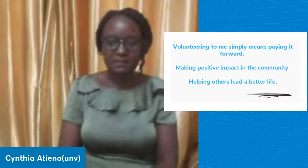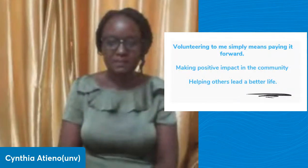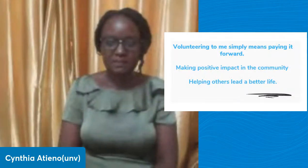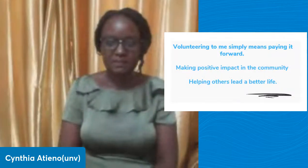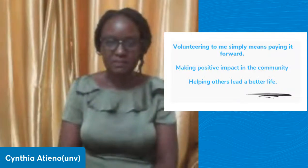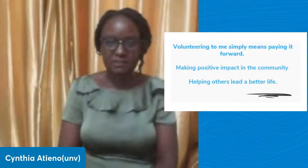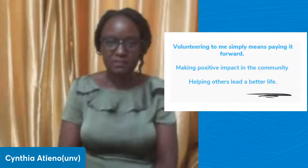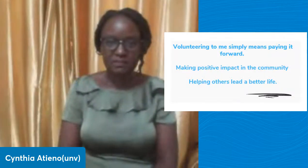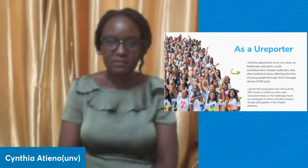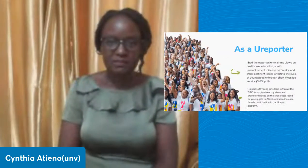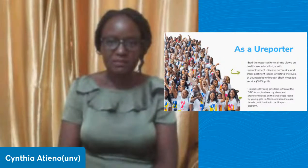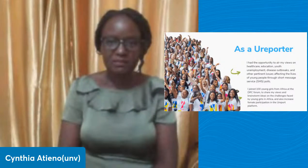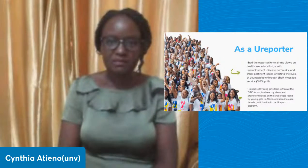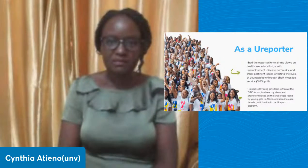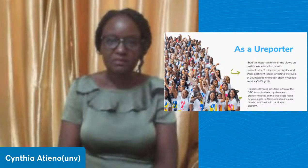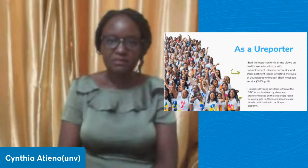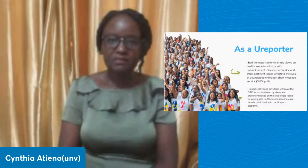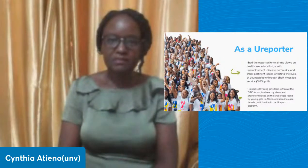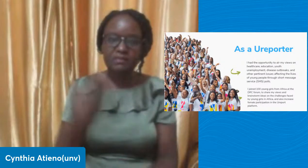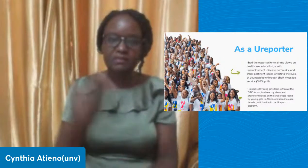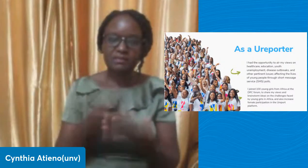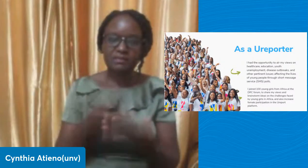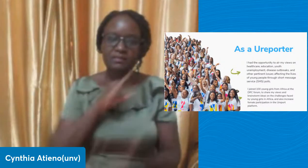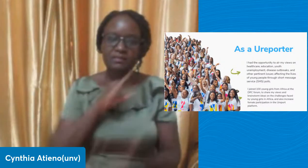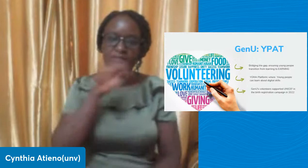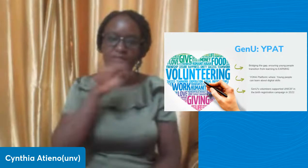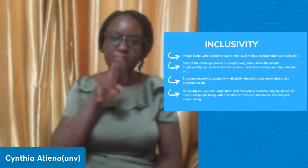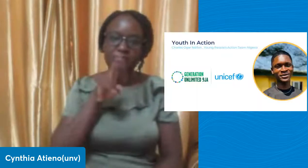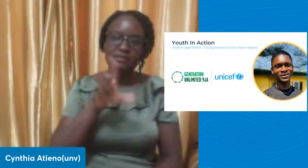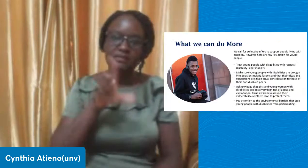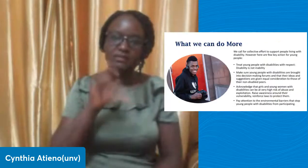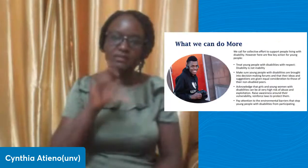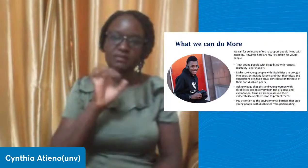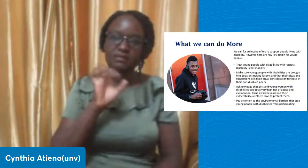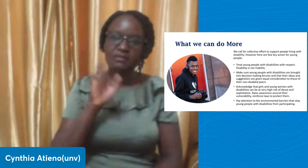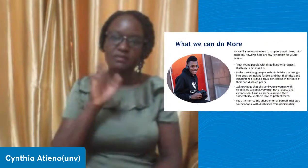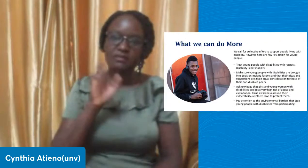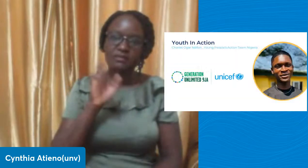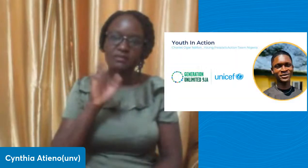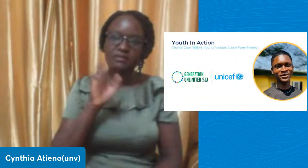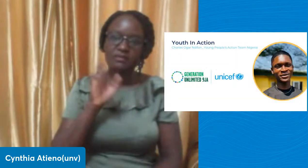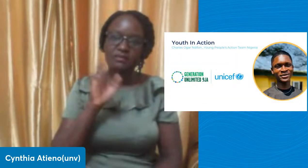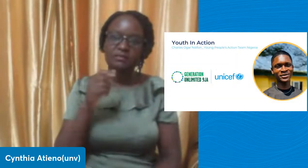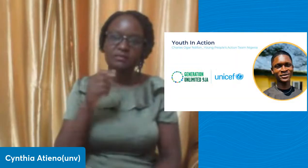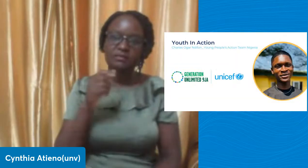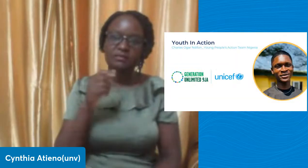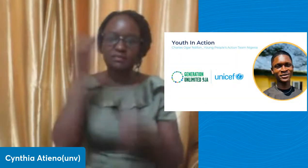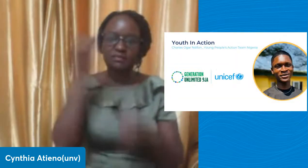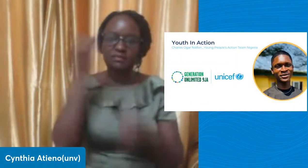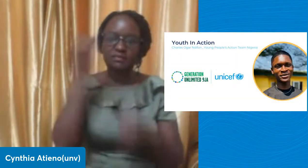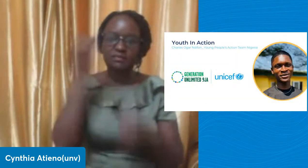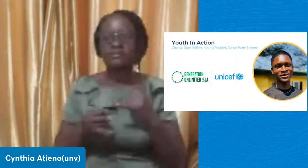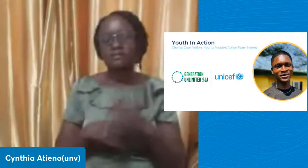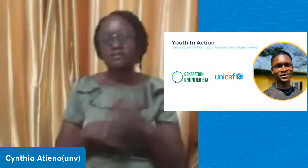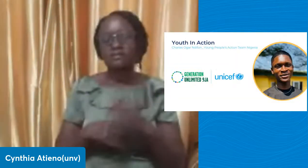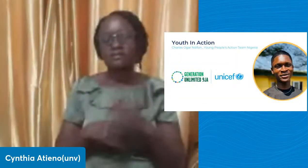Thank you, Juliet. So lastly, Charles, over to you.